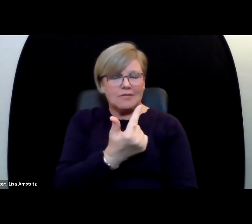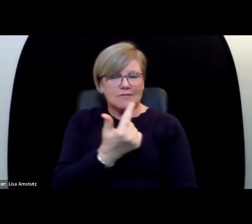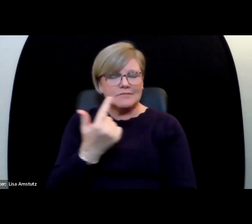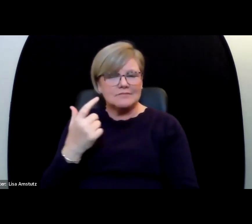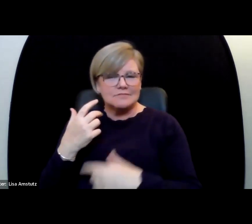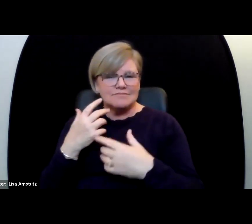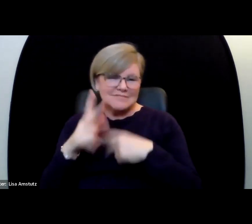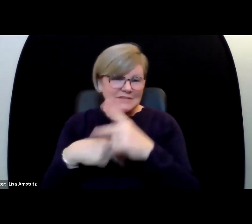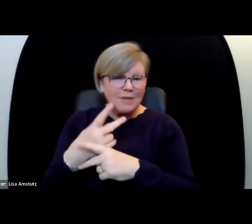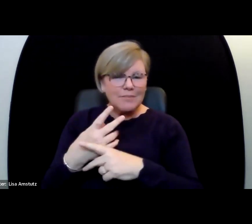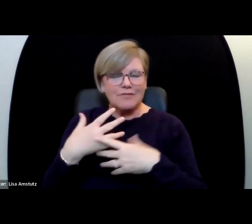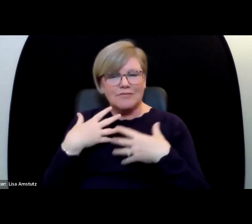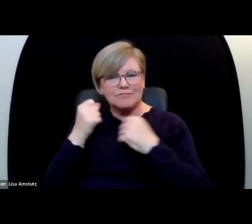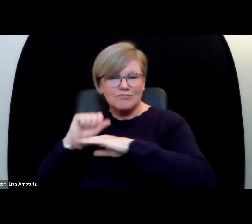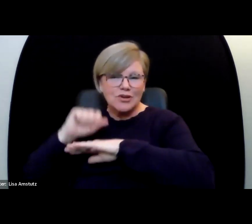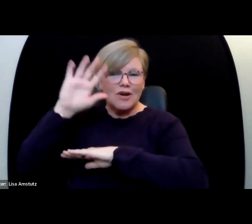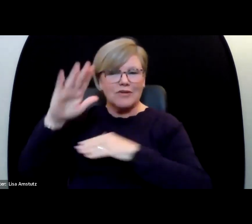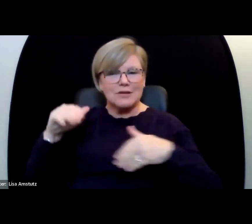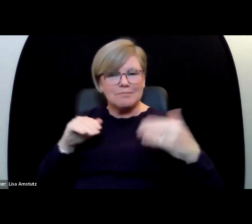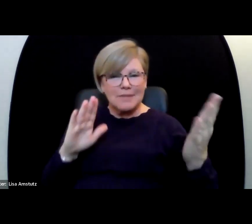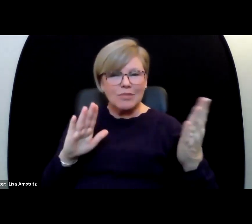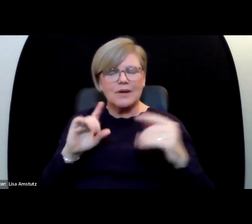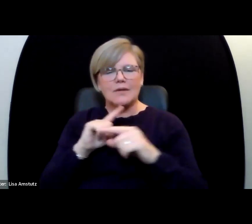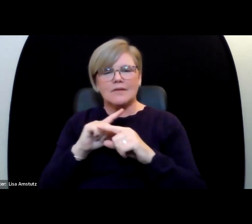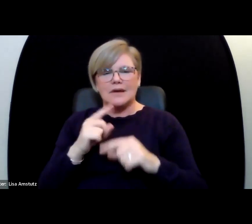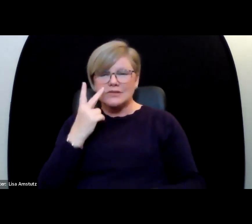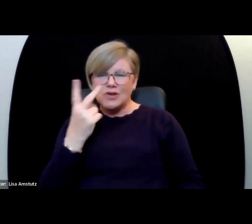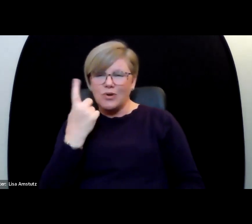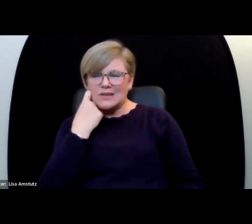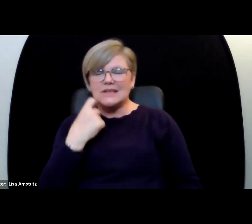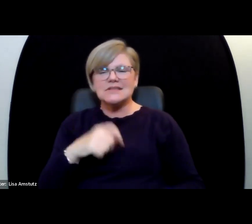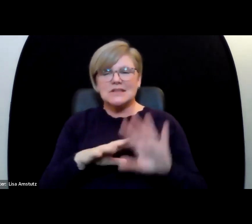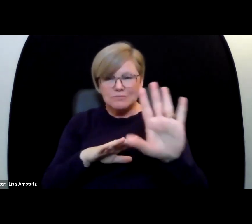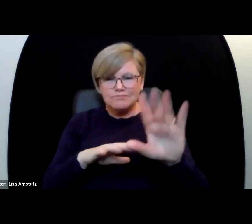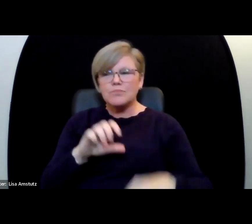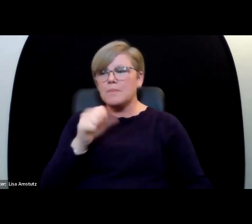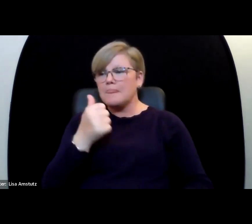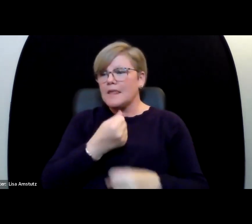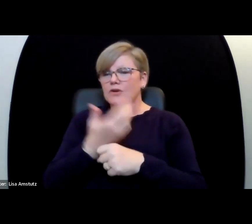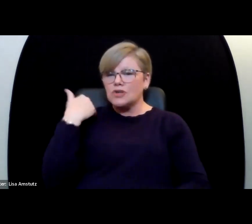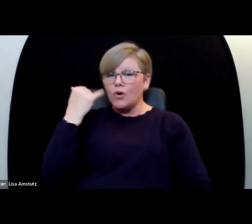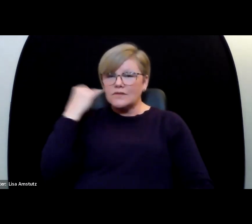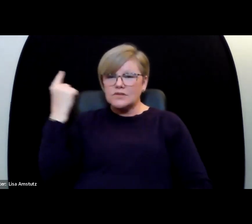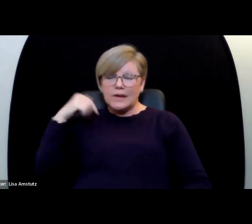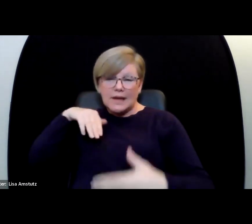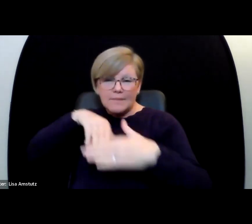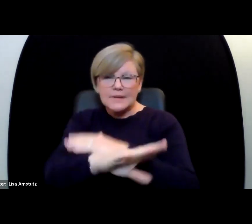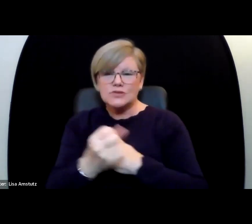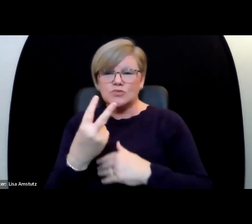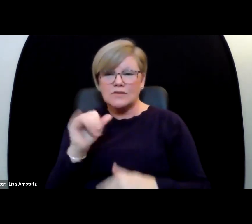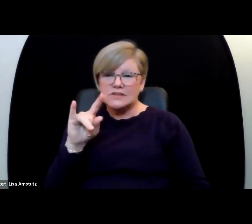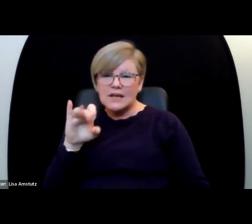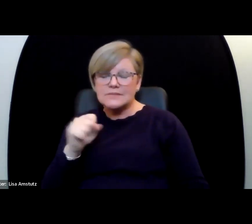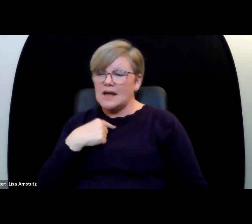things that I've seen recently is 10 years ago, if somebody walked into a 12-step fellowship and they said they were on